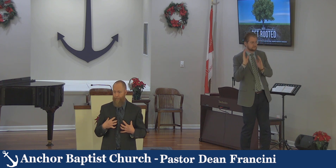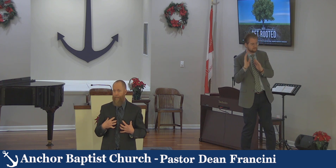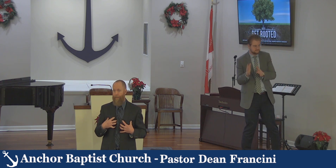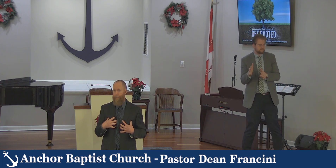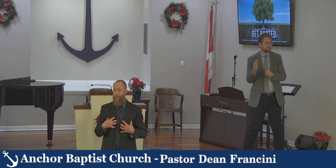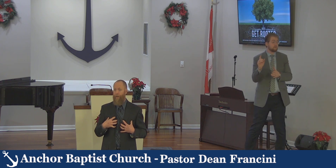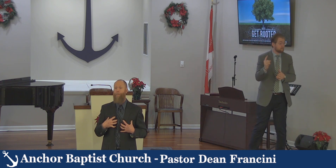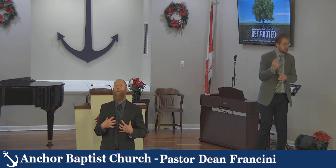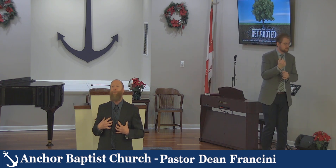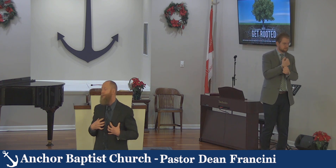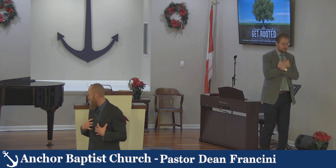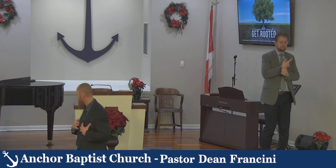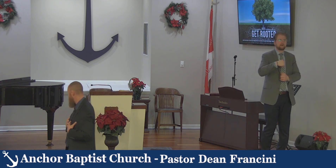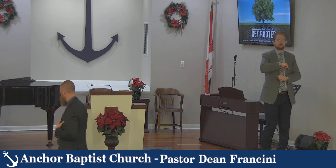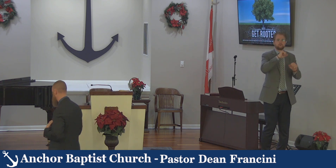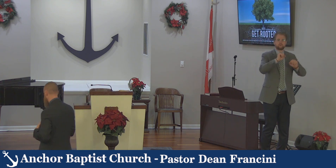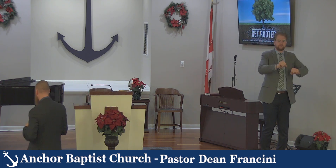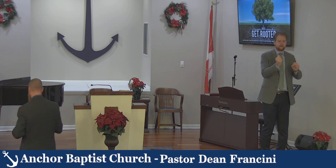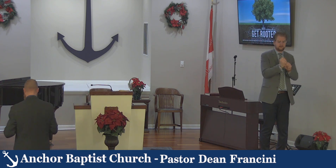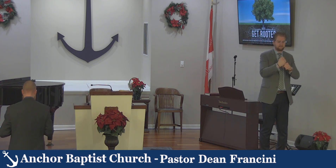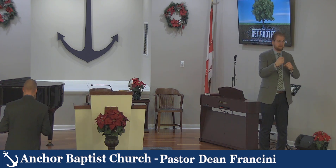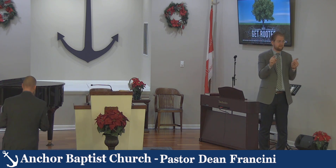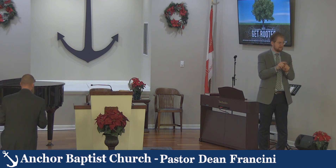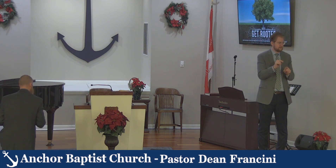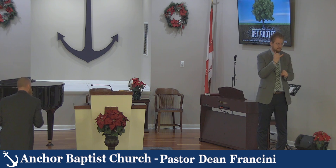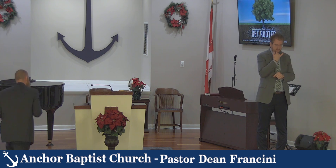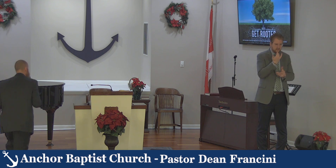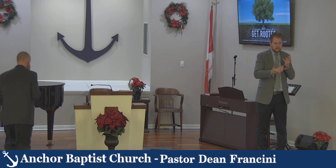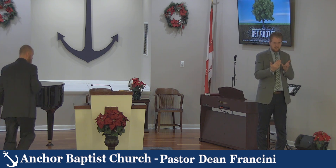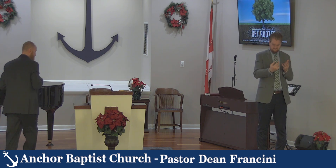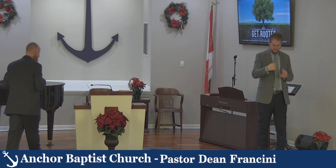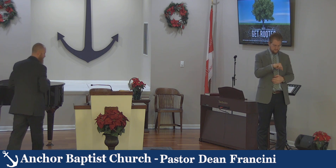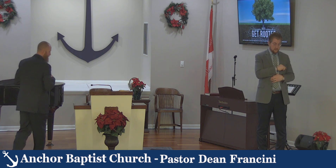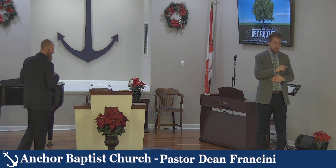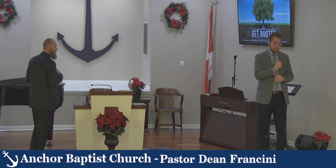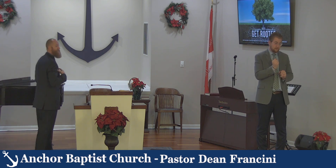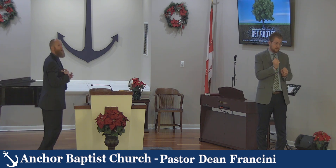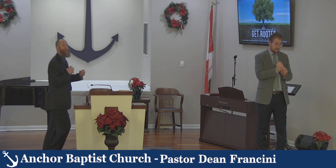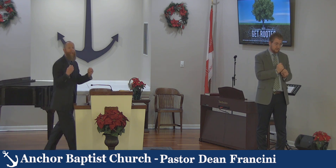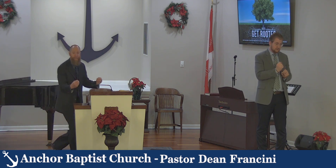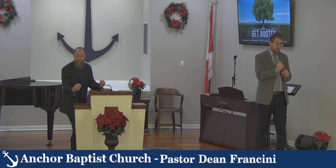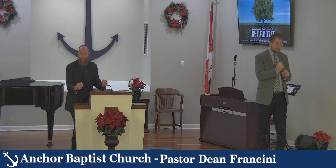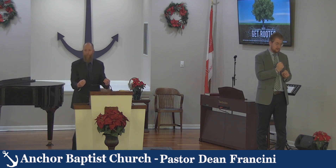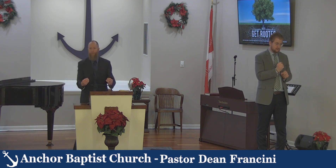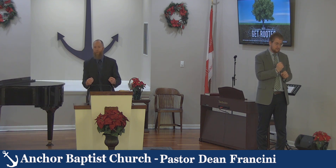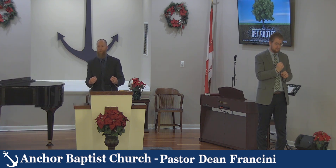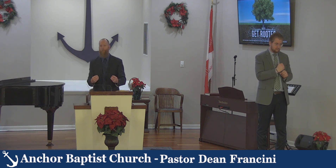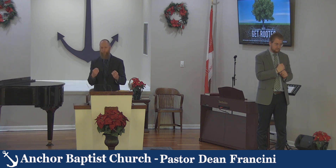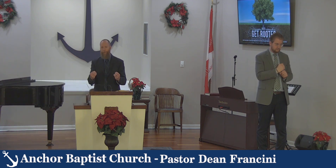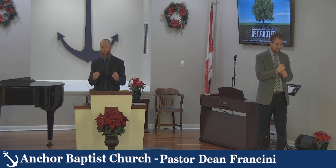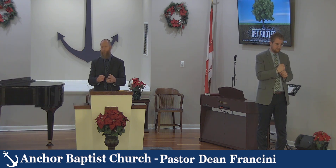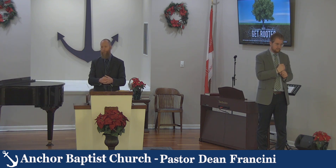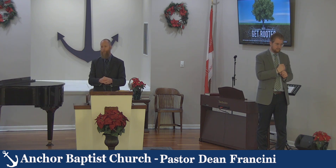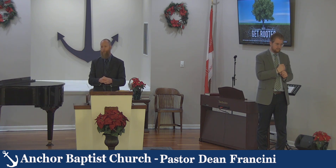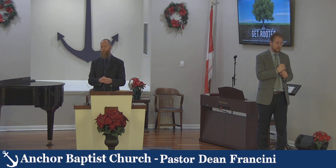same mistake. Maybe we did make it in 2023. Maybe we did make it in December. It's okay.